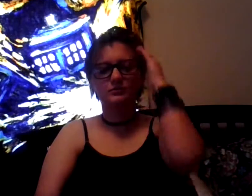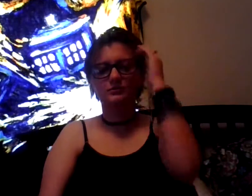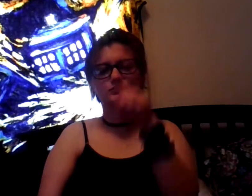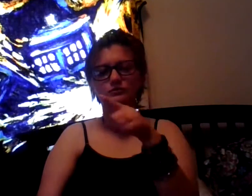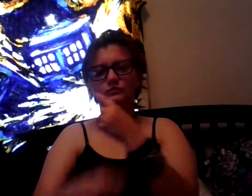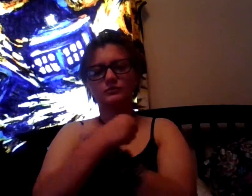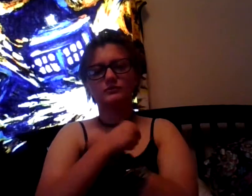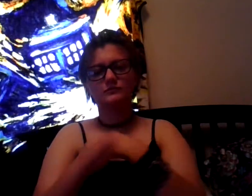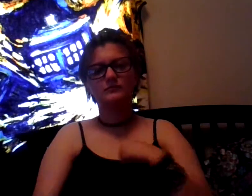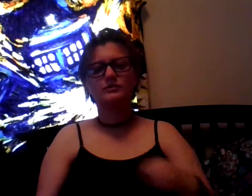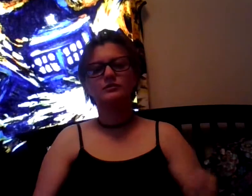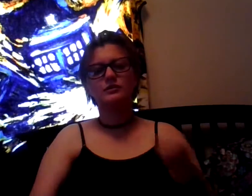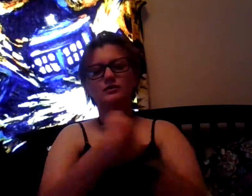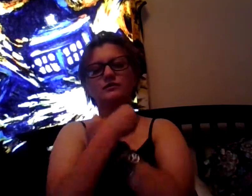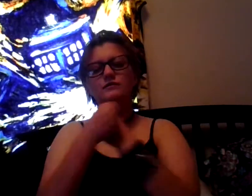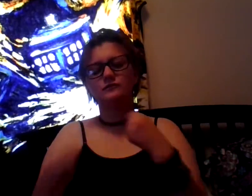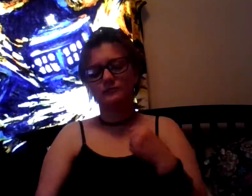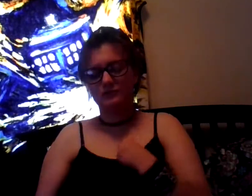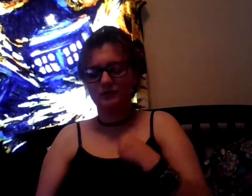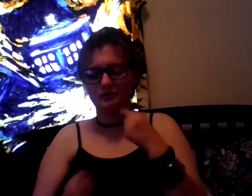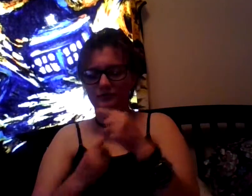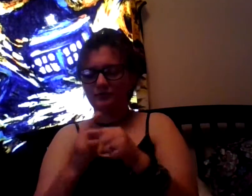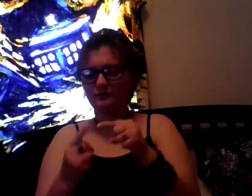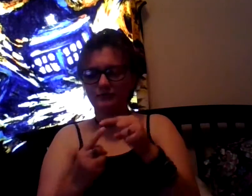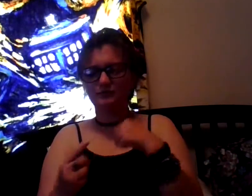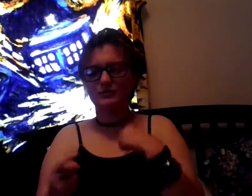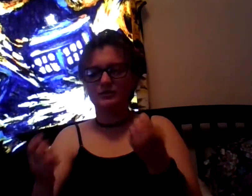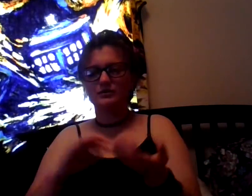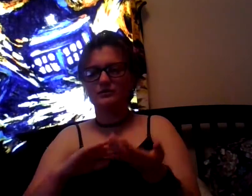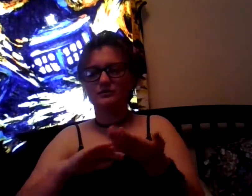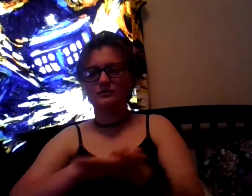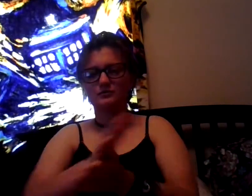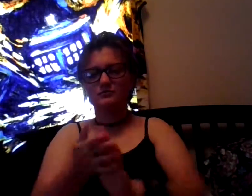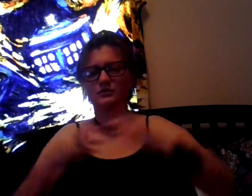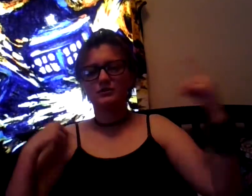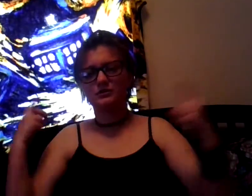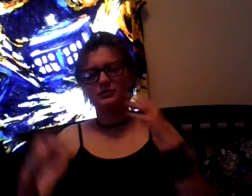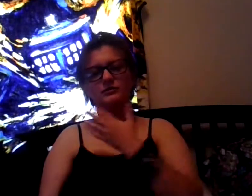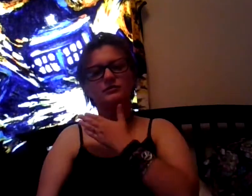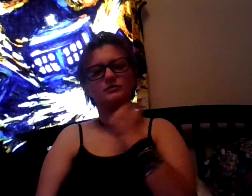you love me, even when I lose my head.